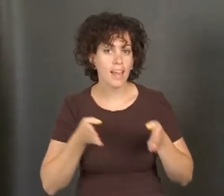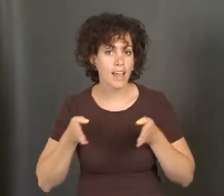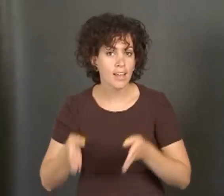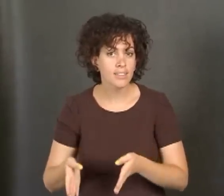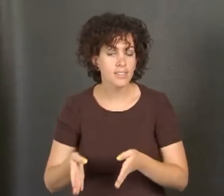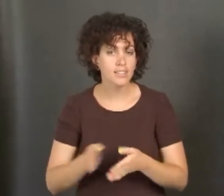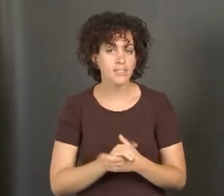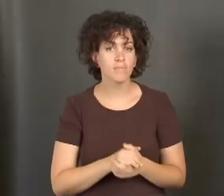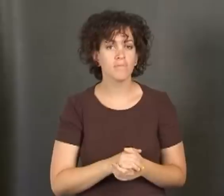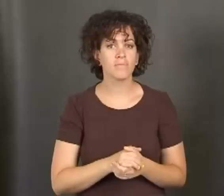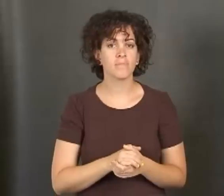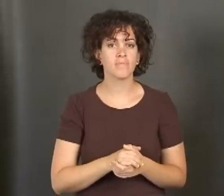Pants.